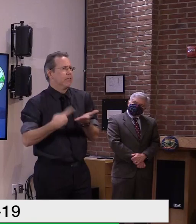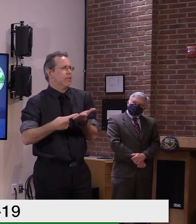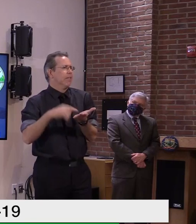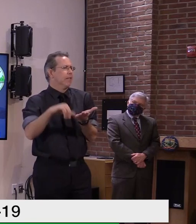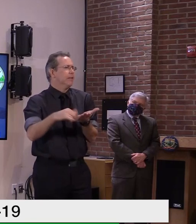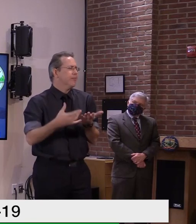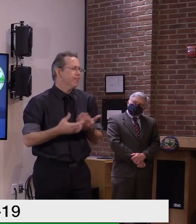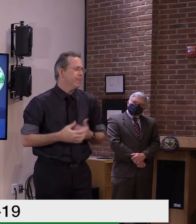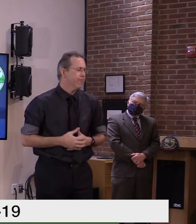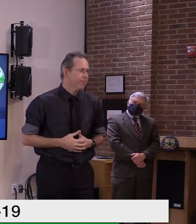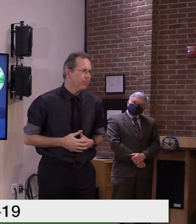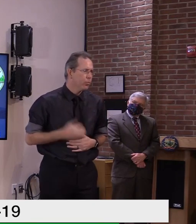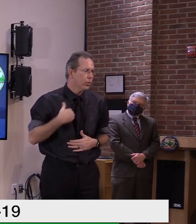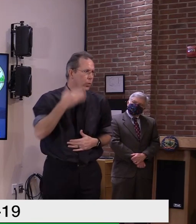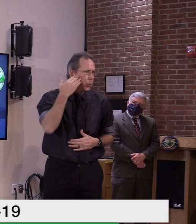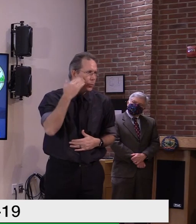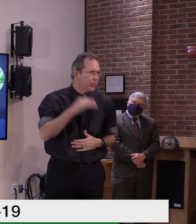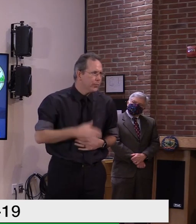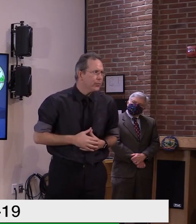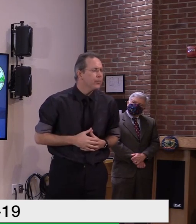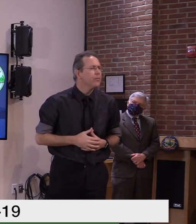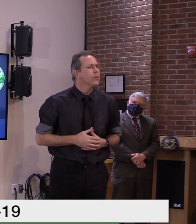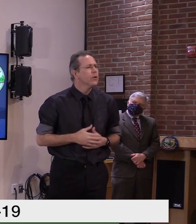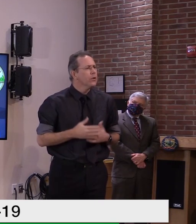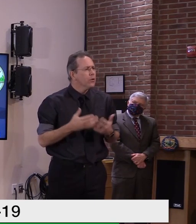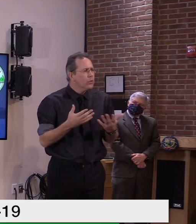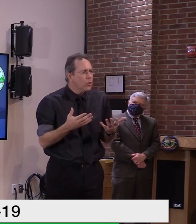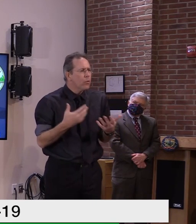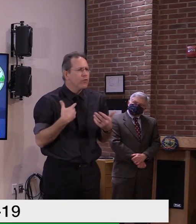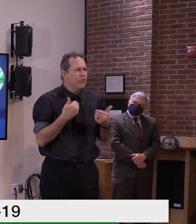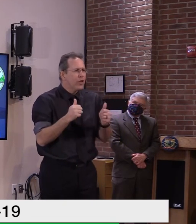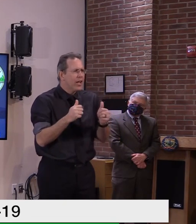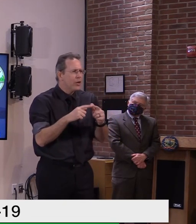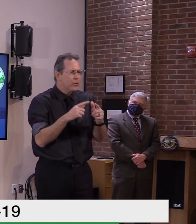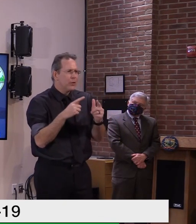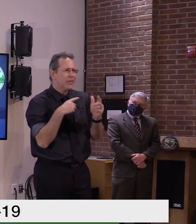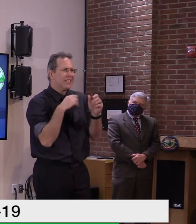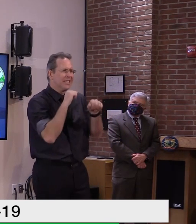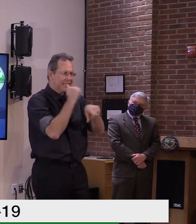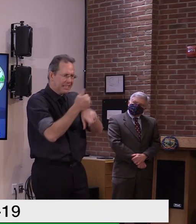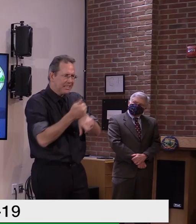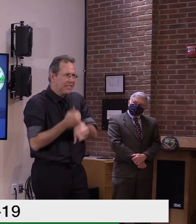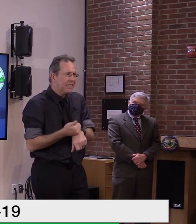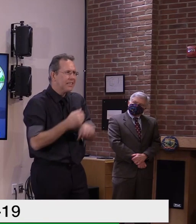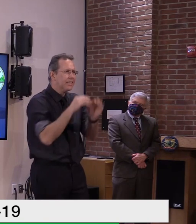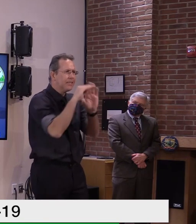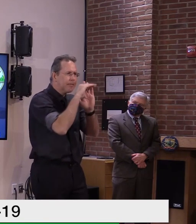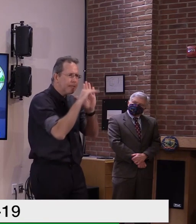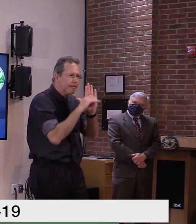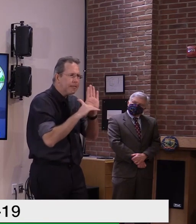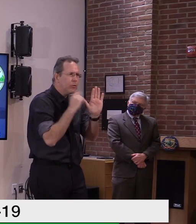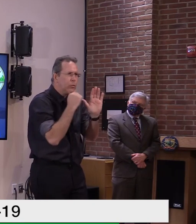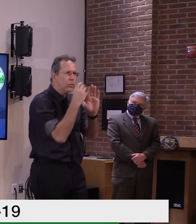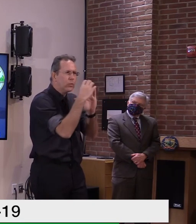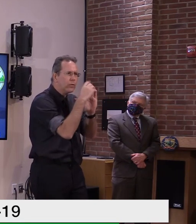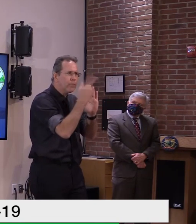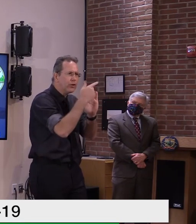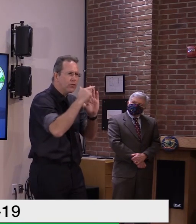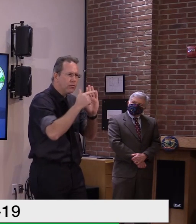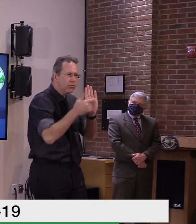there's no question and that we are prioritizing who the most vulnerable are within this